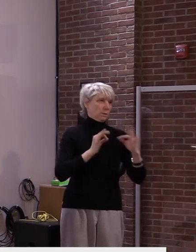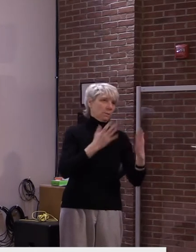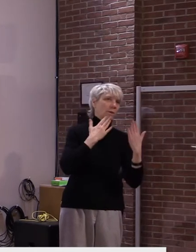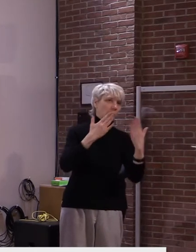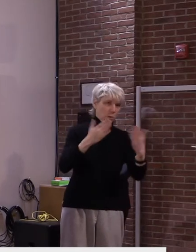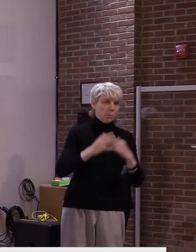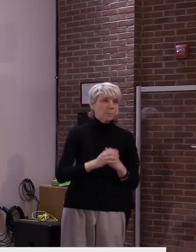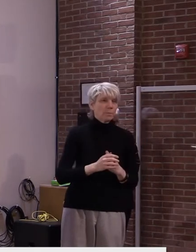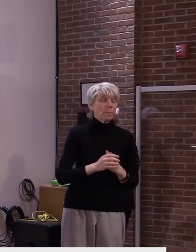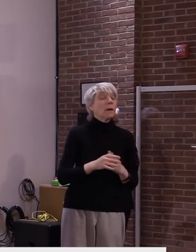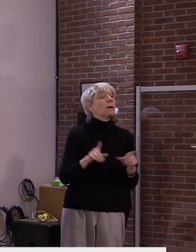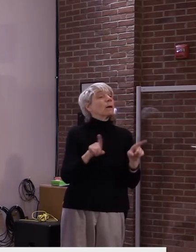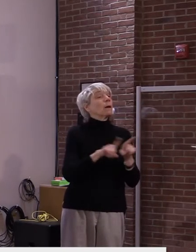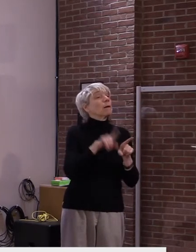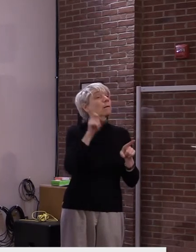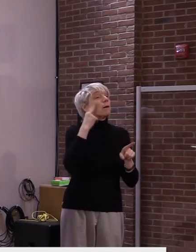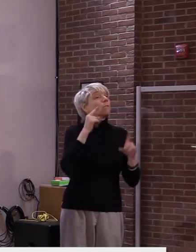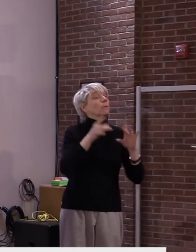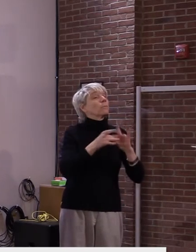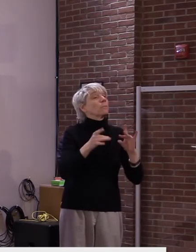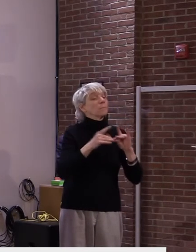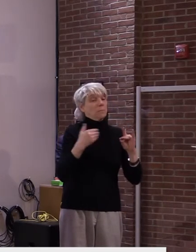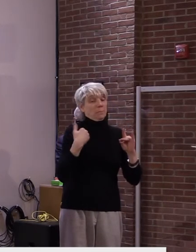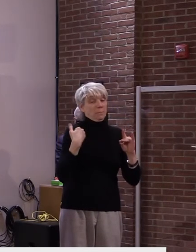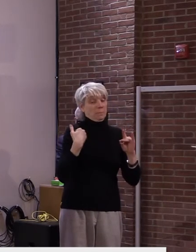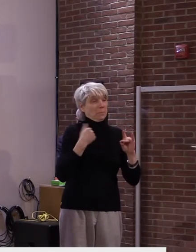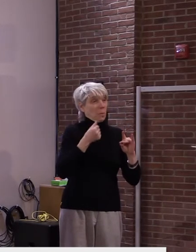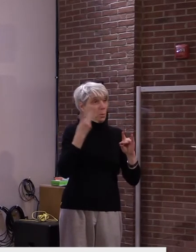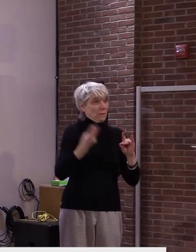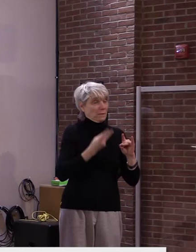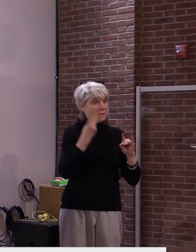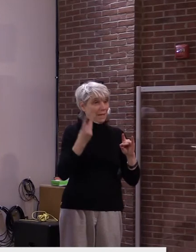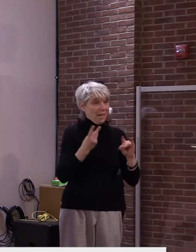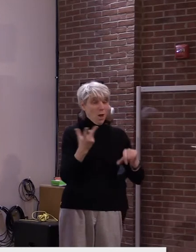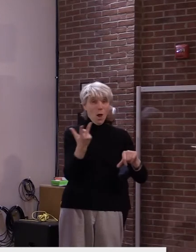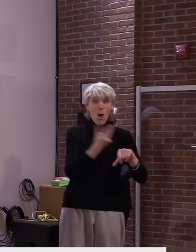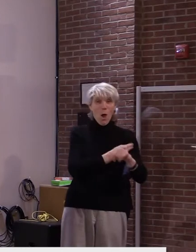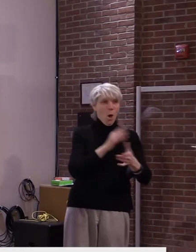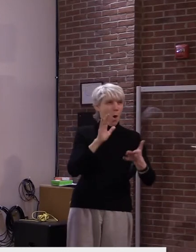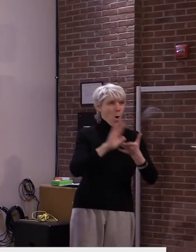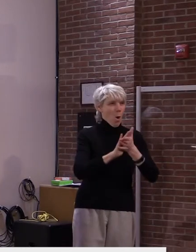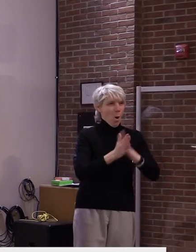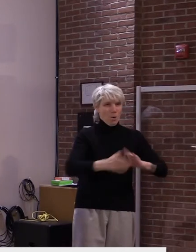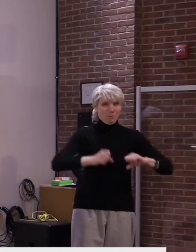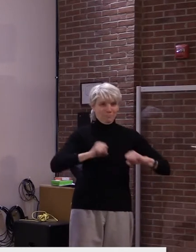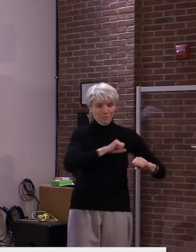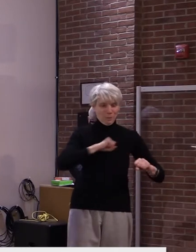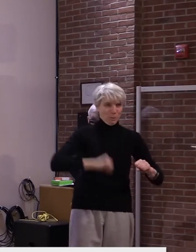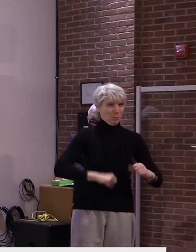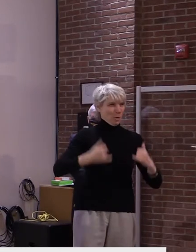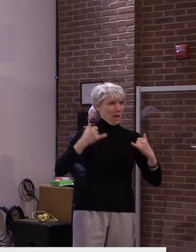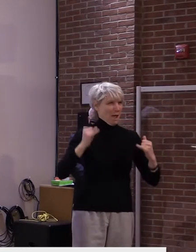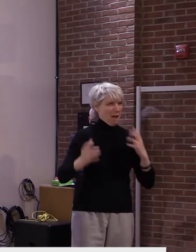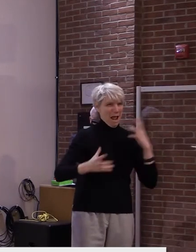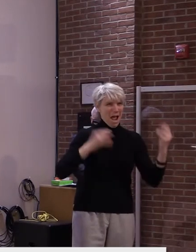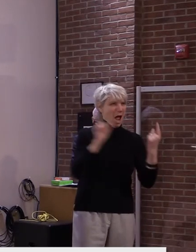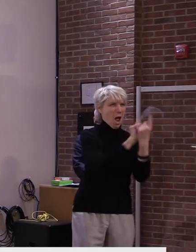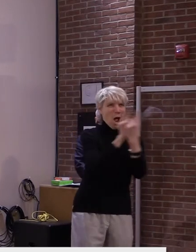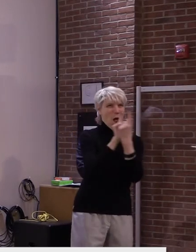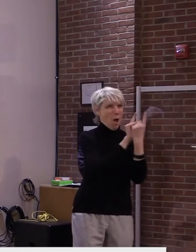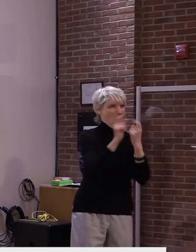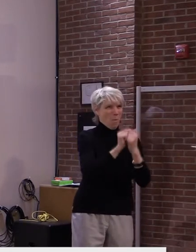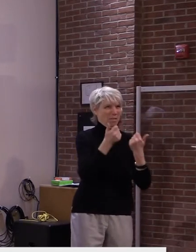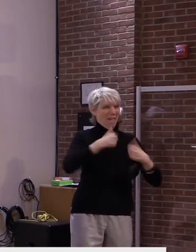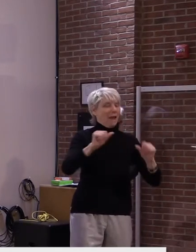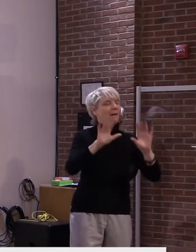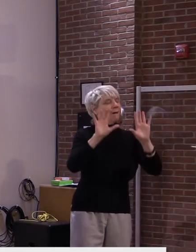Wednesday, just because you got a vaccine does not make you invincible. It does take time for the vaccine to train your